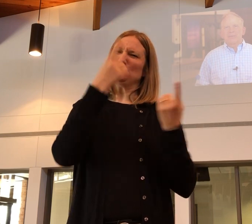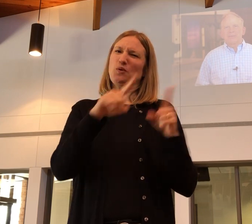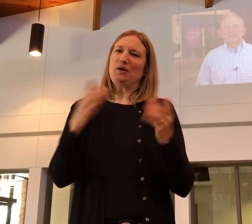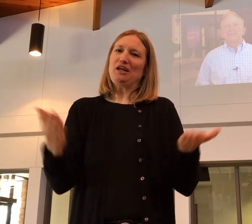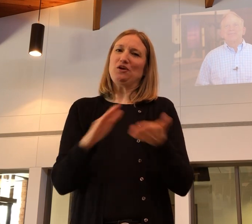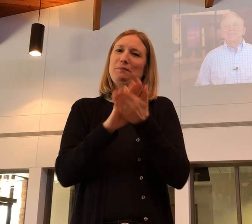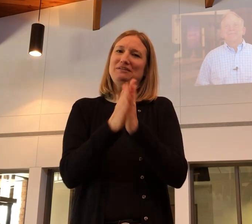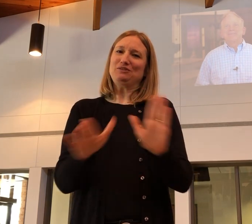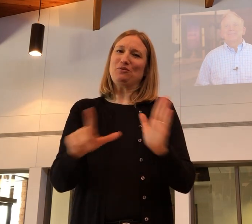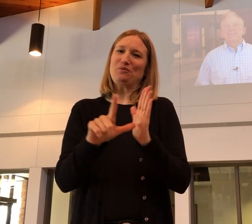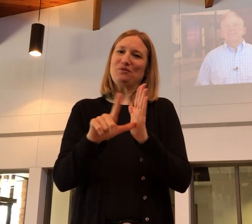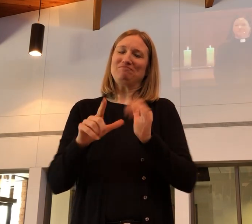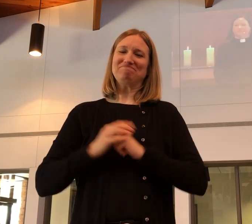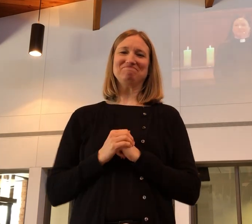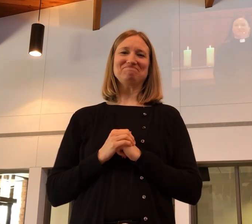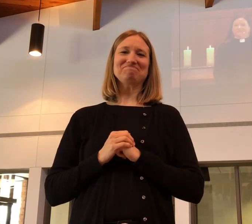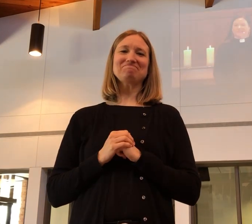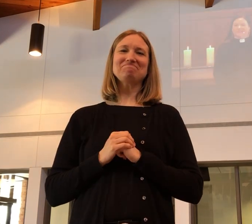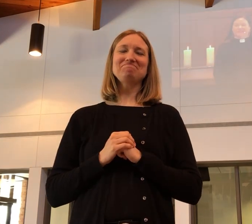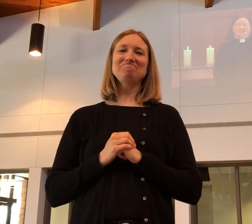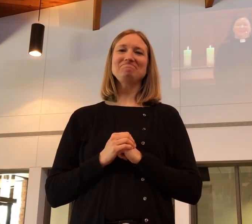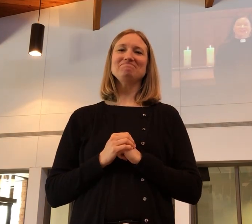Peace Lutheran.